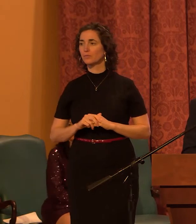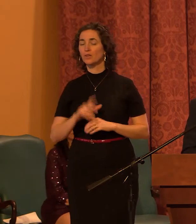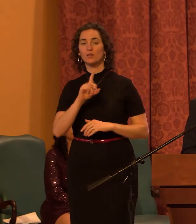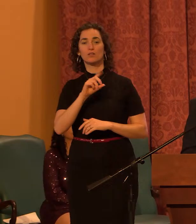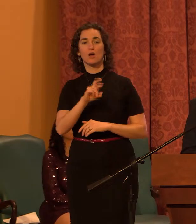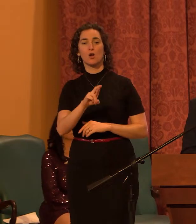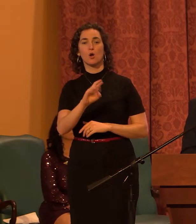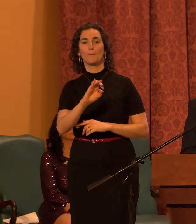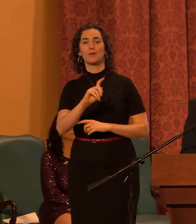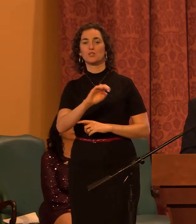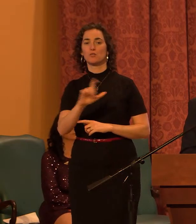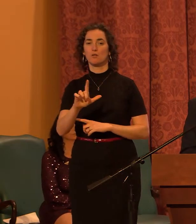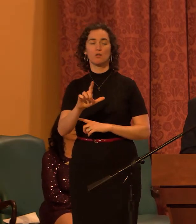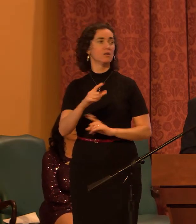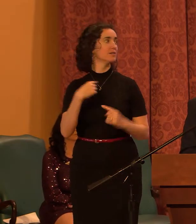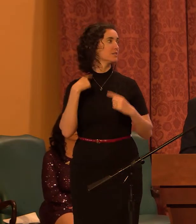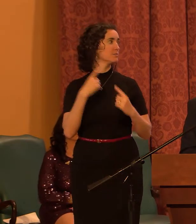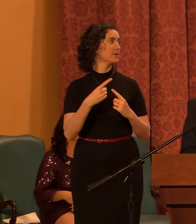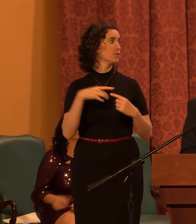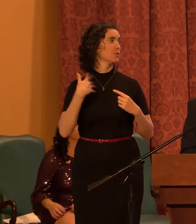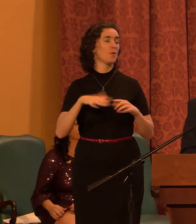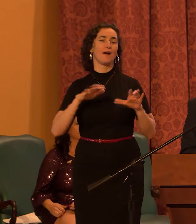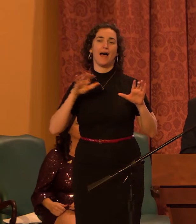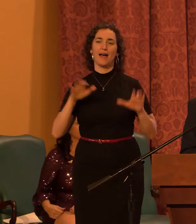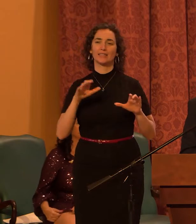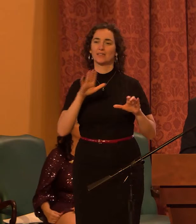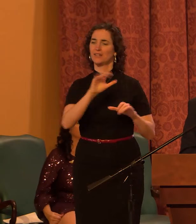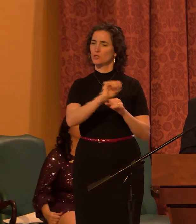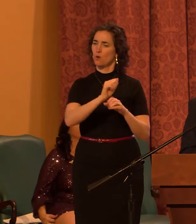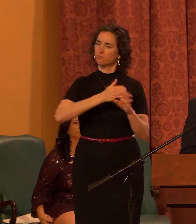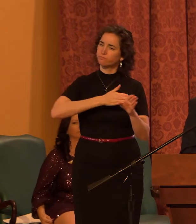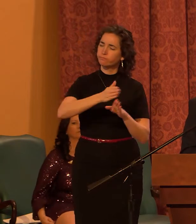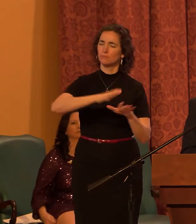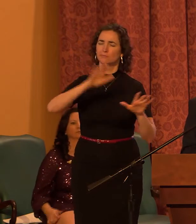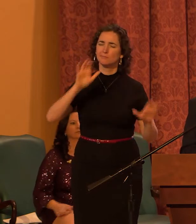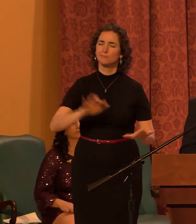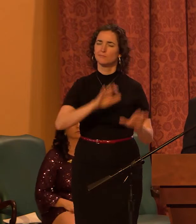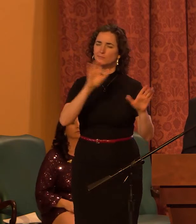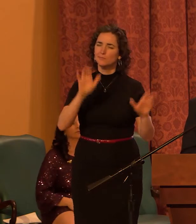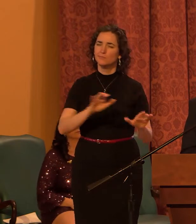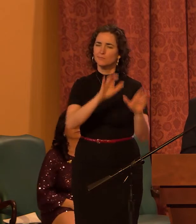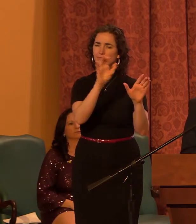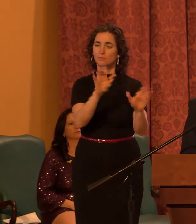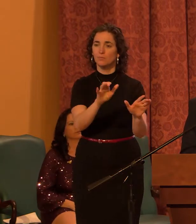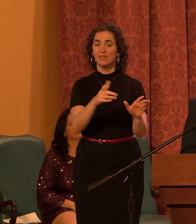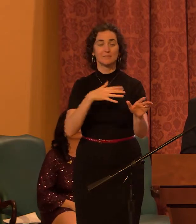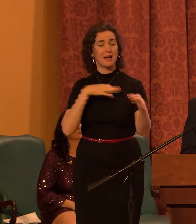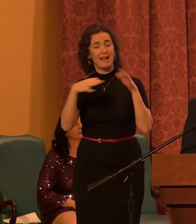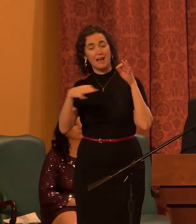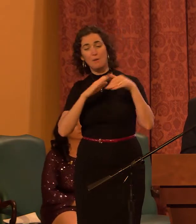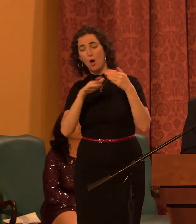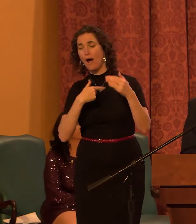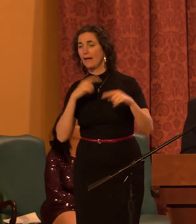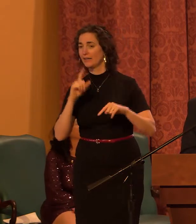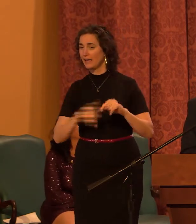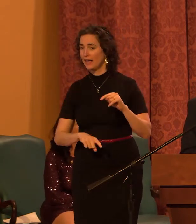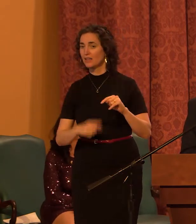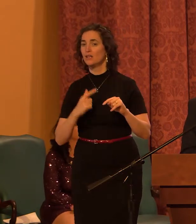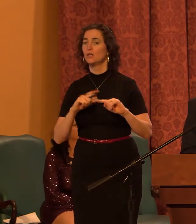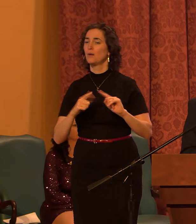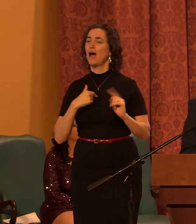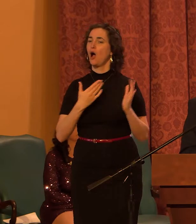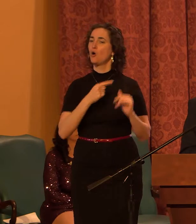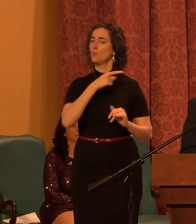Dr. Mitchell has been so active in his career that I can't really go through all of it, but I'm hoping he will give you